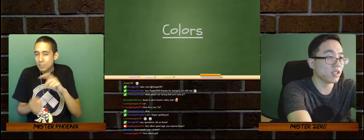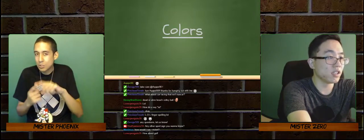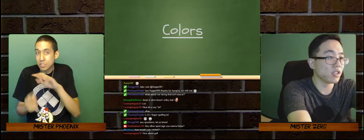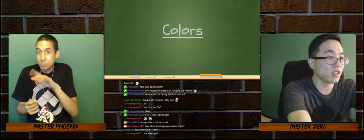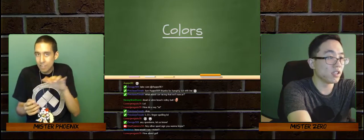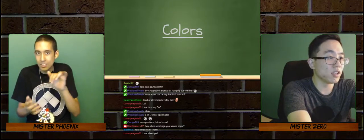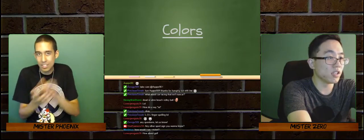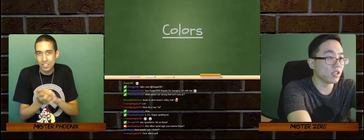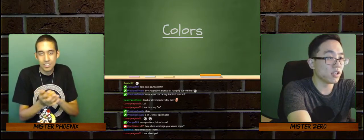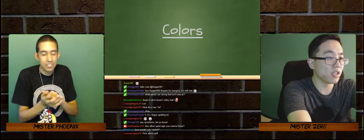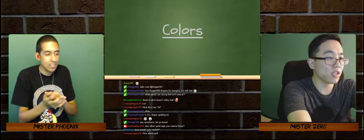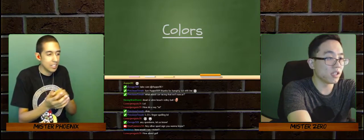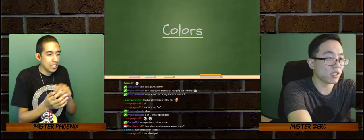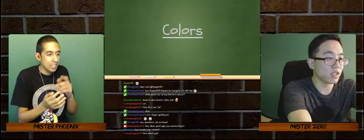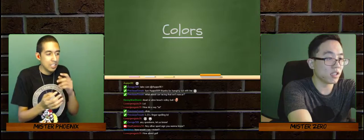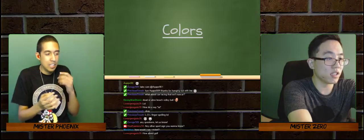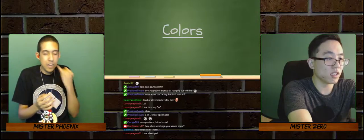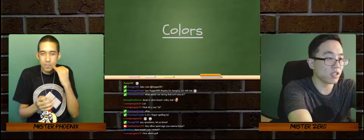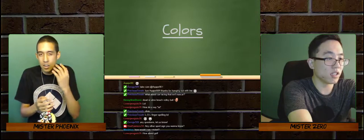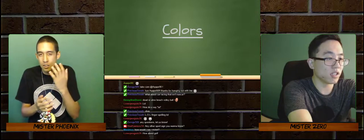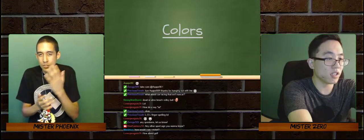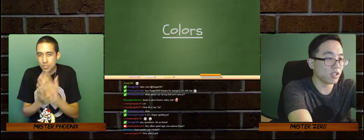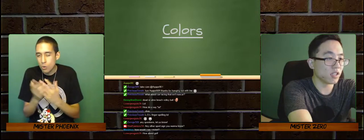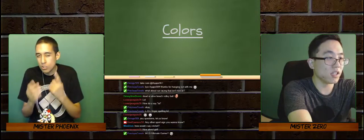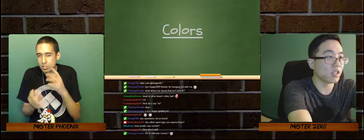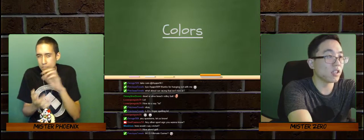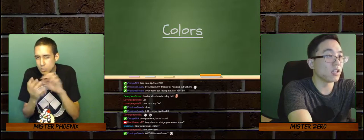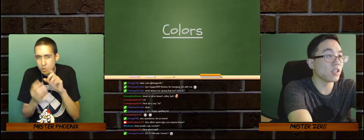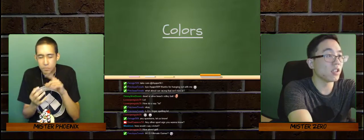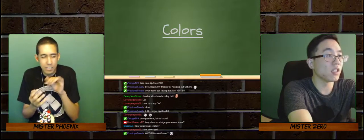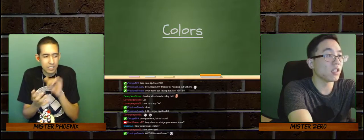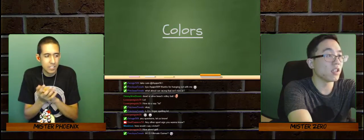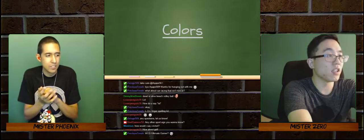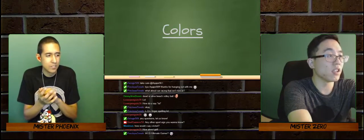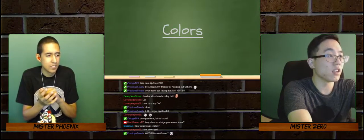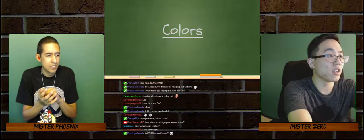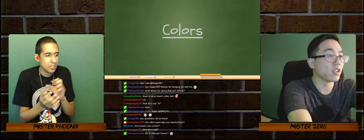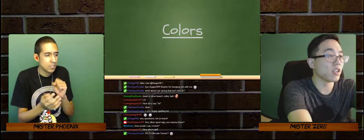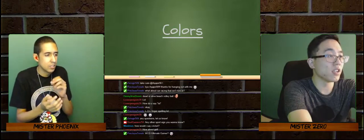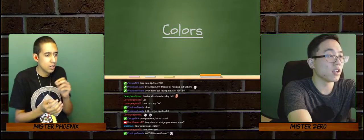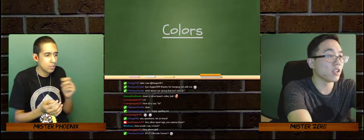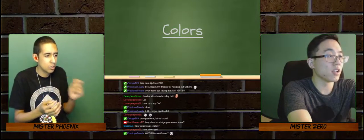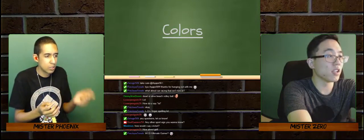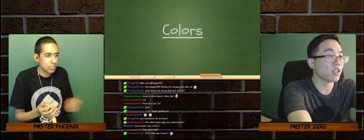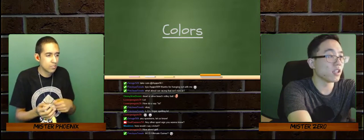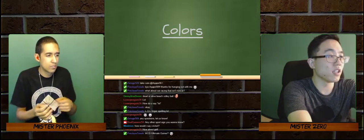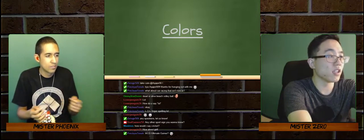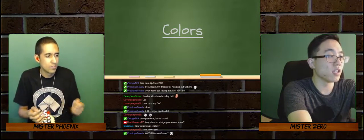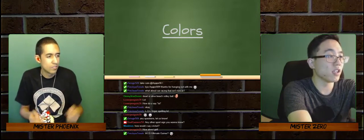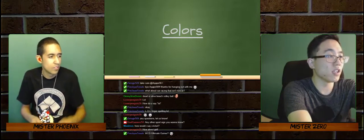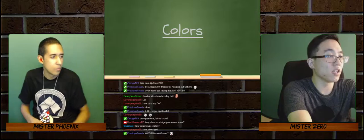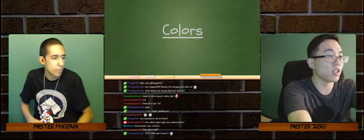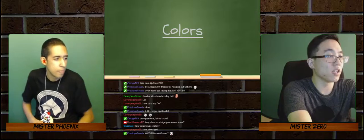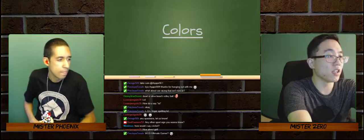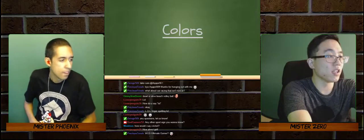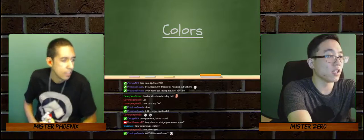to spell that. If someone's confused by that. So cricket.